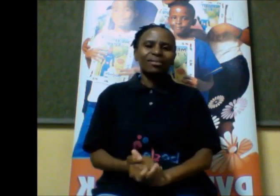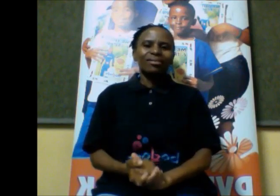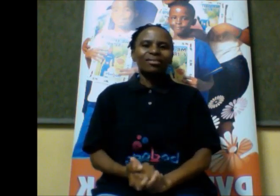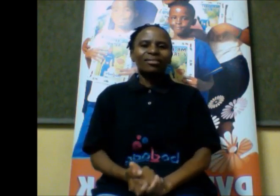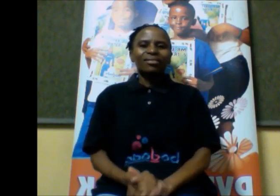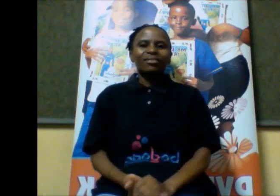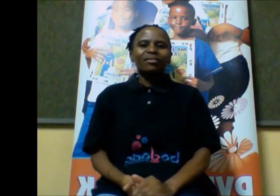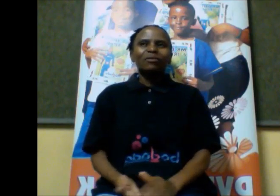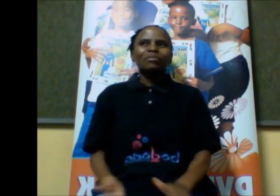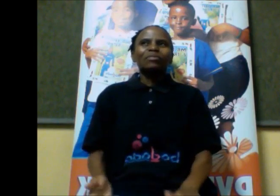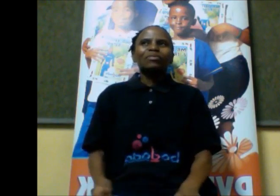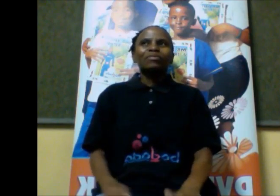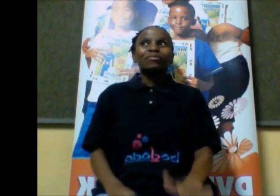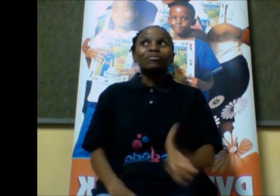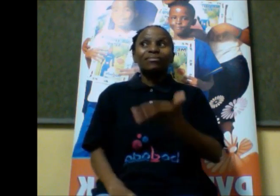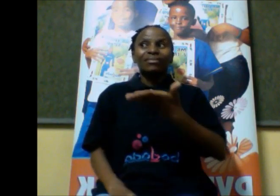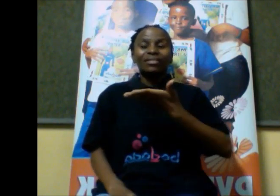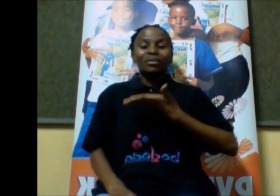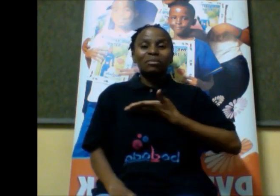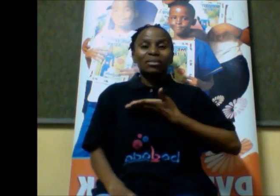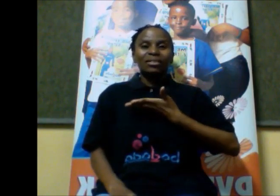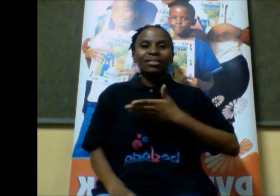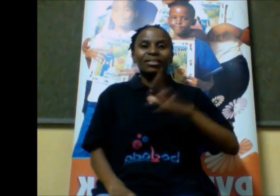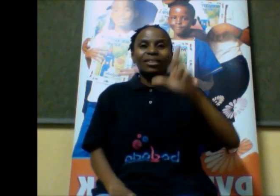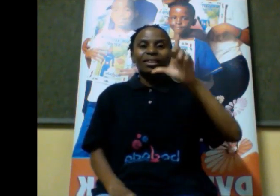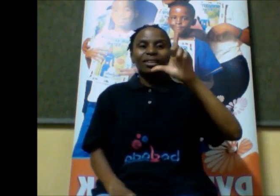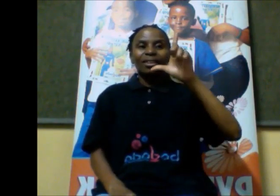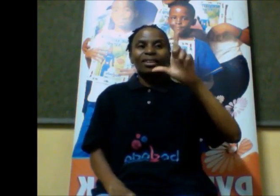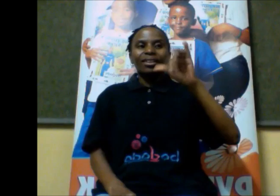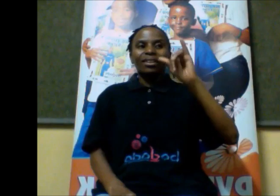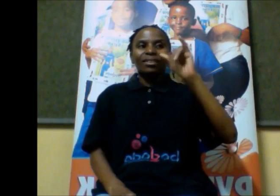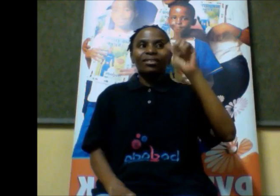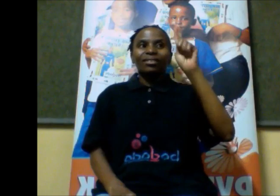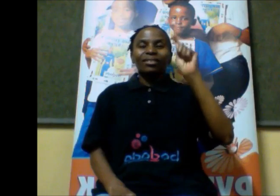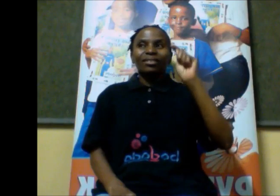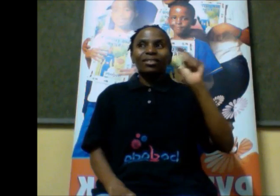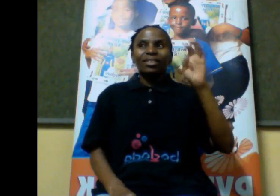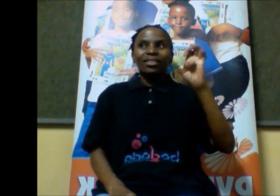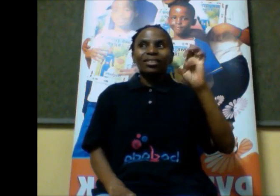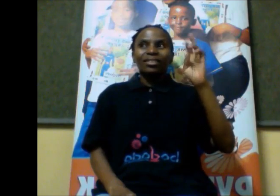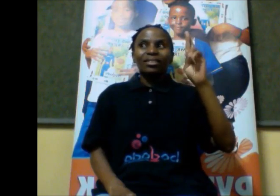Mr. Litter reduces extra food waste by making a compost here.